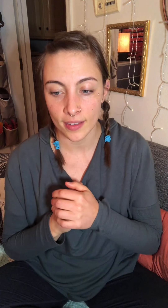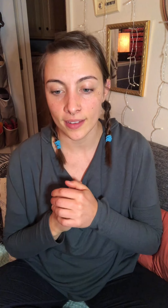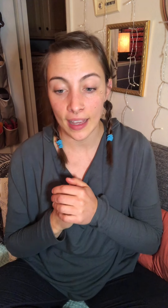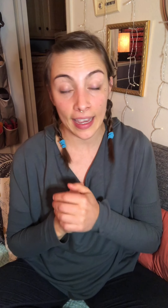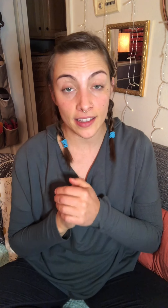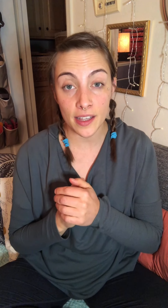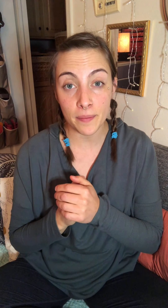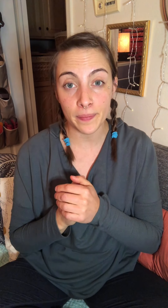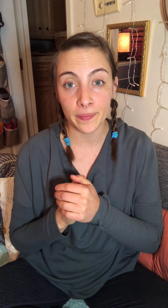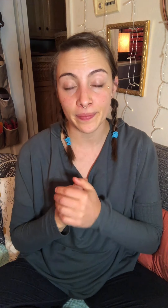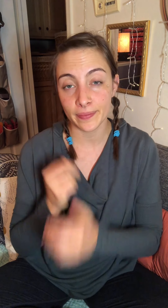handsome,